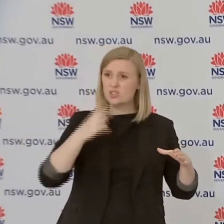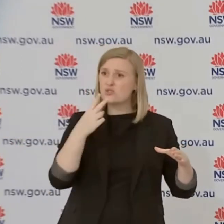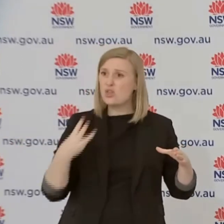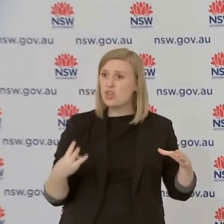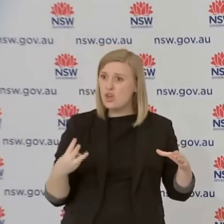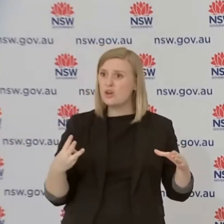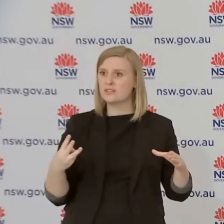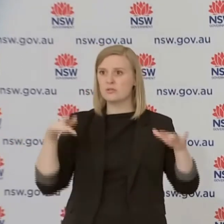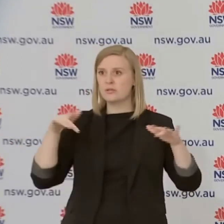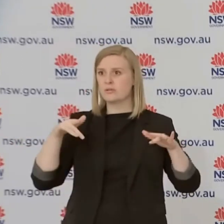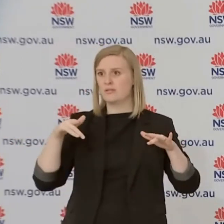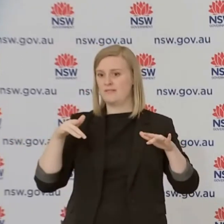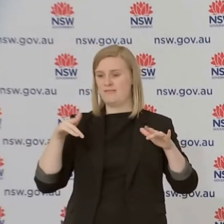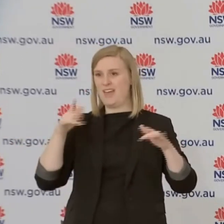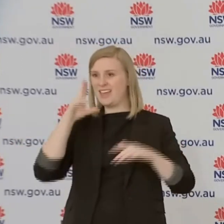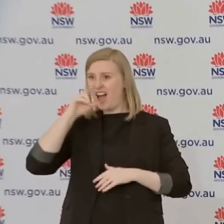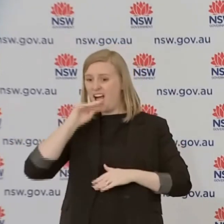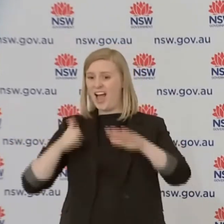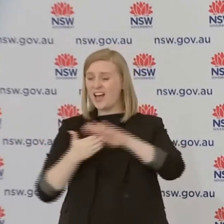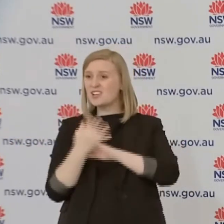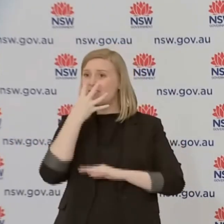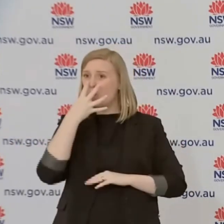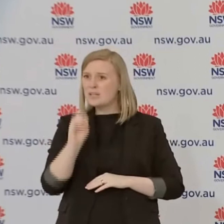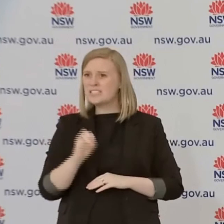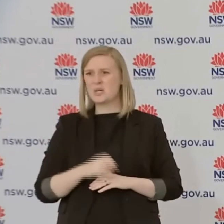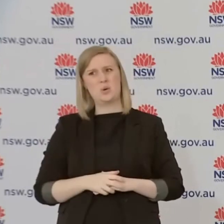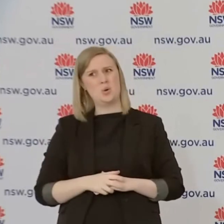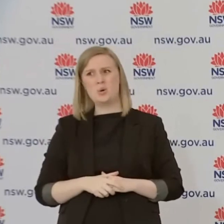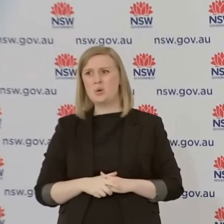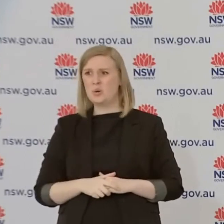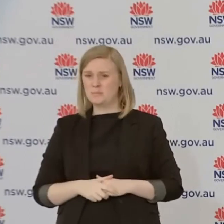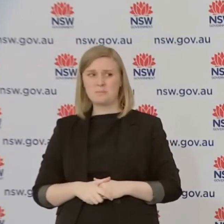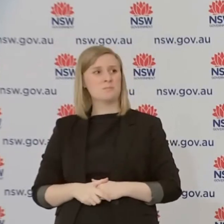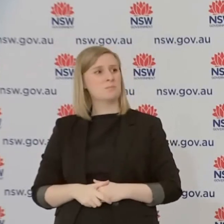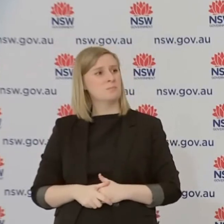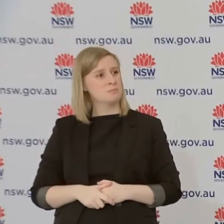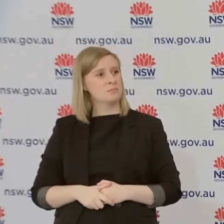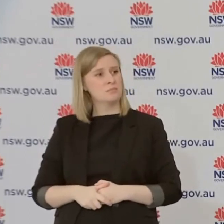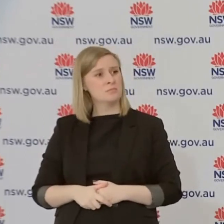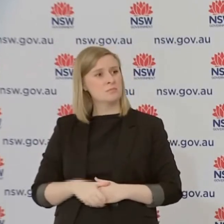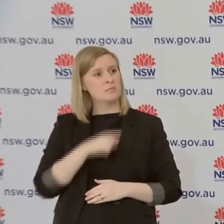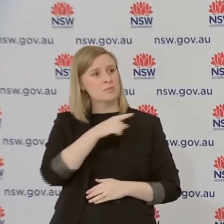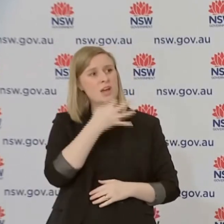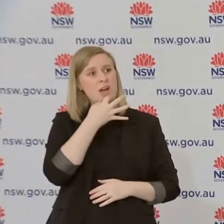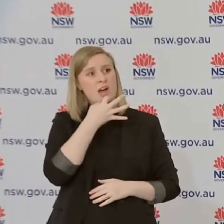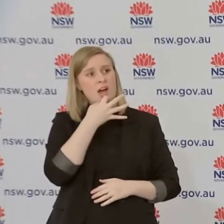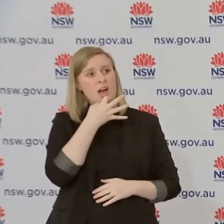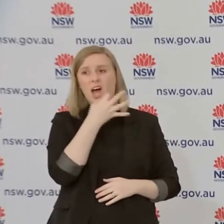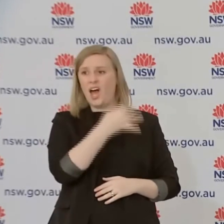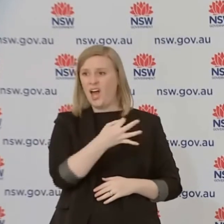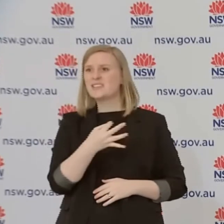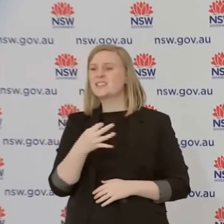Sorry, Ash, I said to Clinton first. Given there appears to be some apprehension still for some communities in the west and the southwest to come forward either for treatment